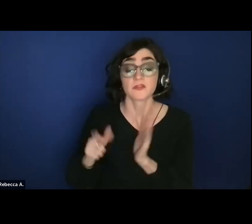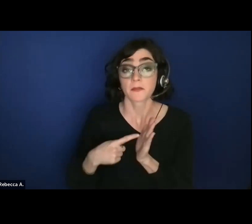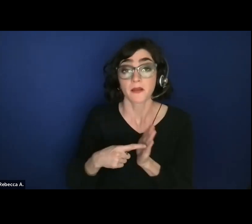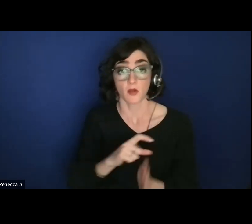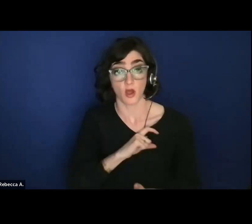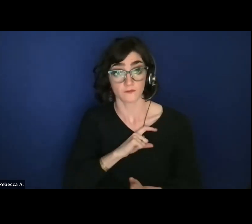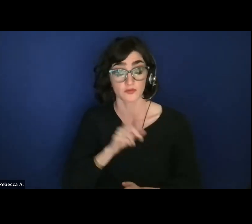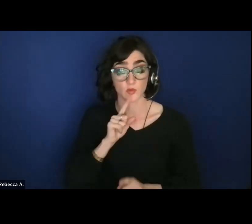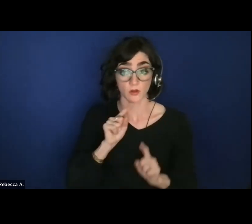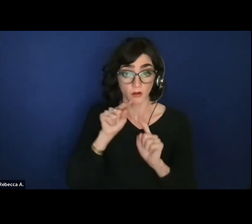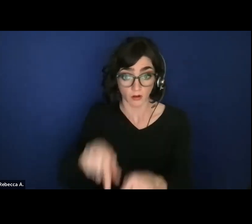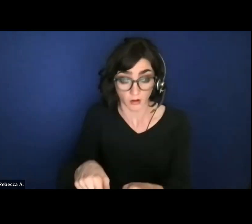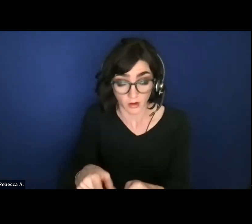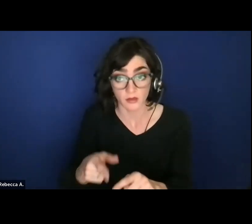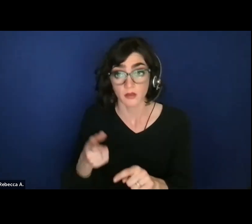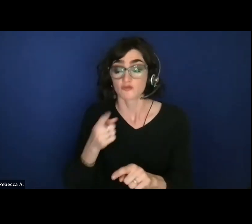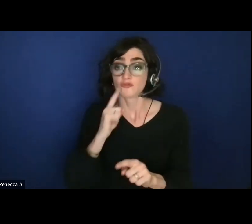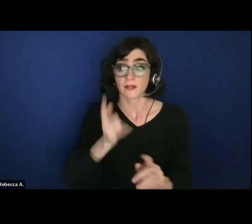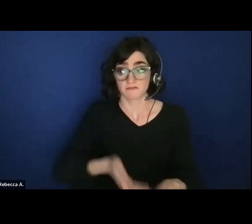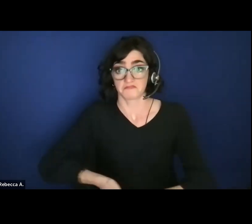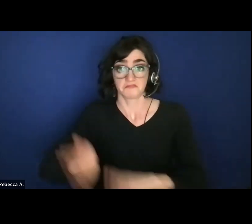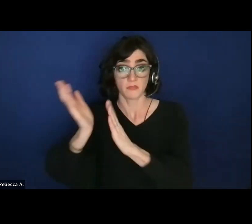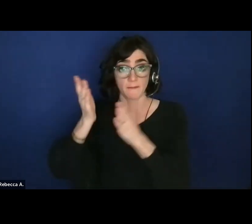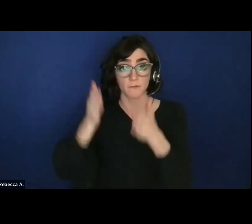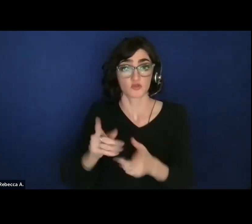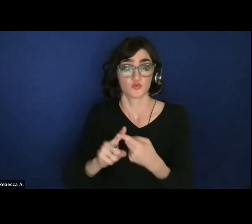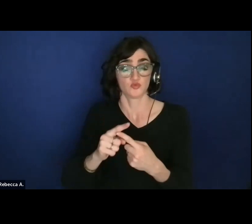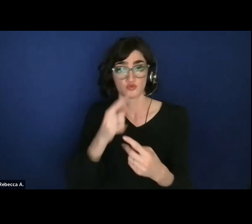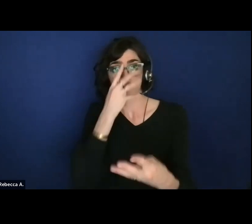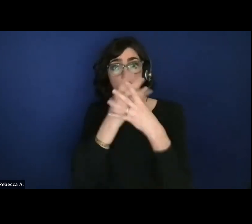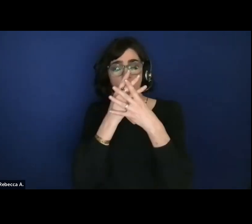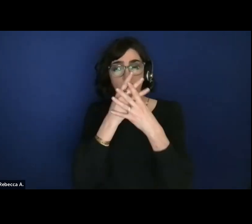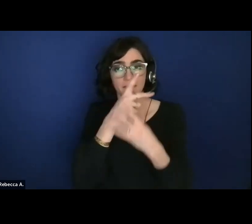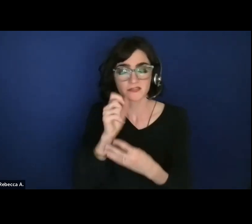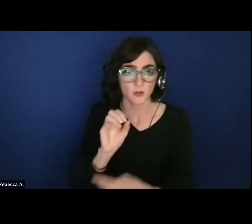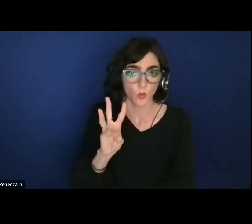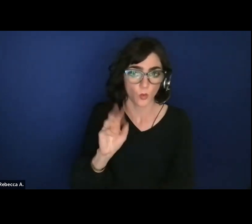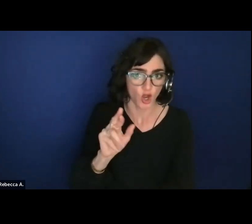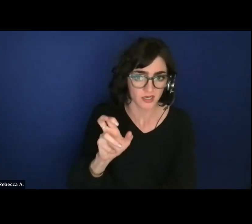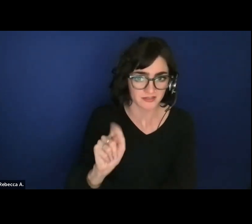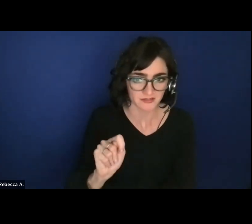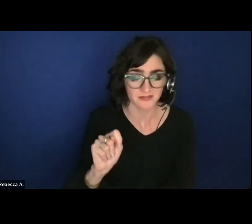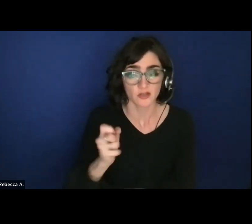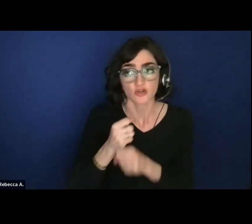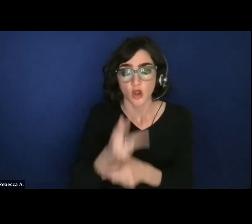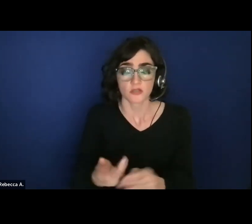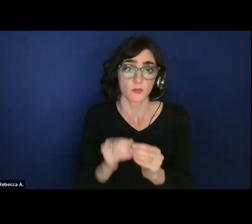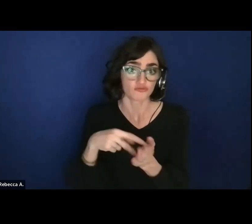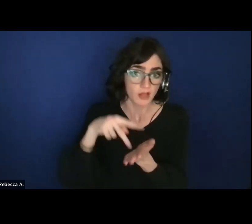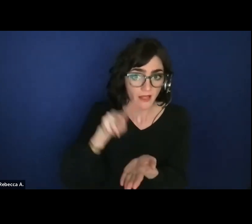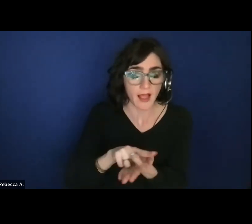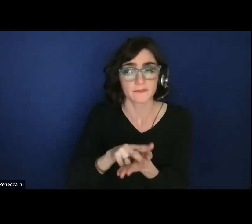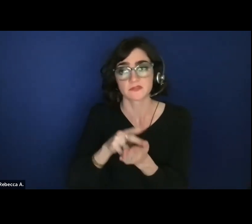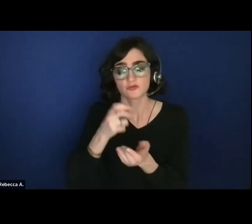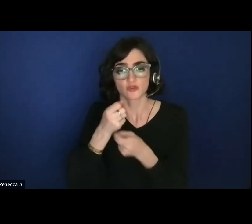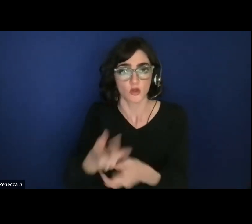and override the peer and take the person to jail due to an outstanding warrant, which leads to relapse and decompensation. They just lost their faith in the system and